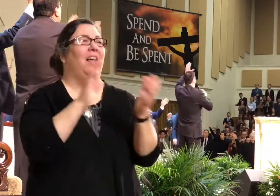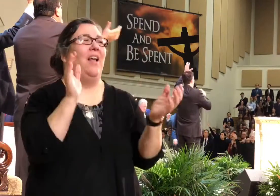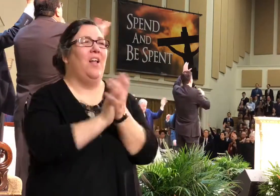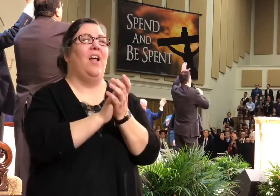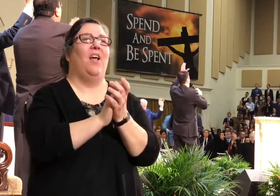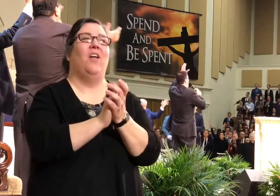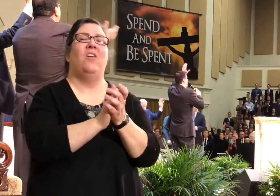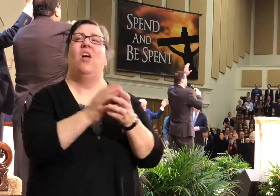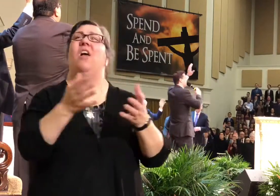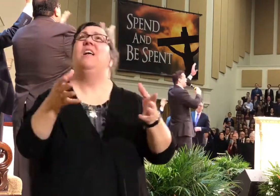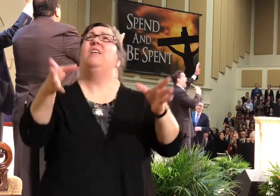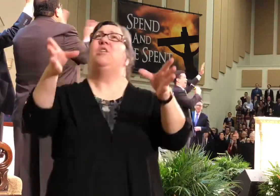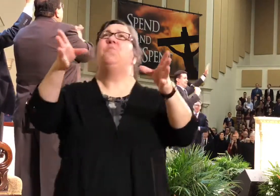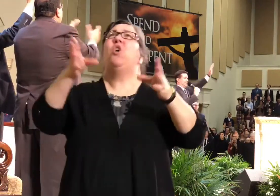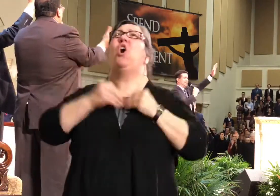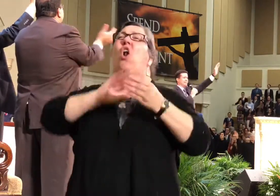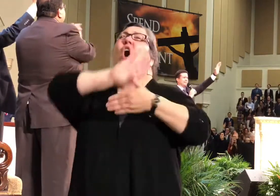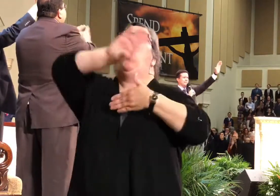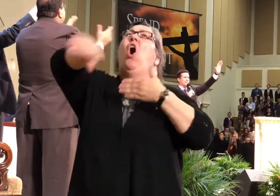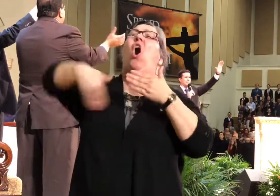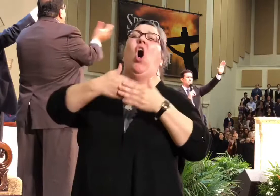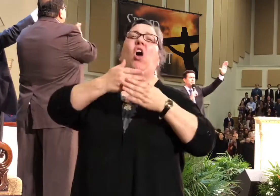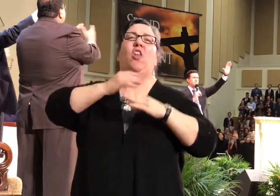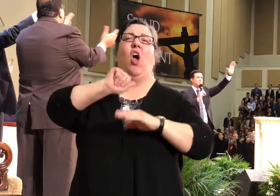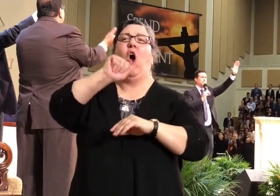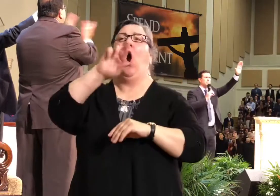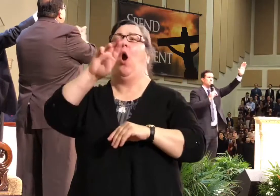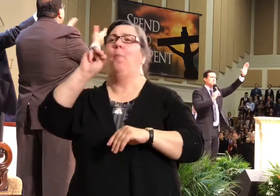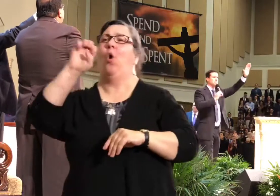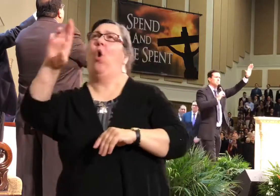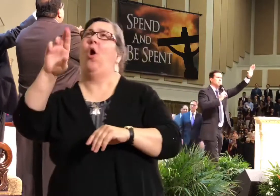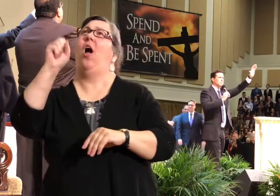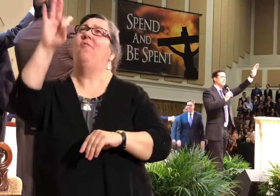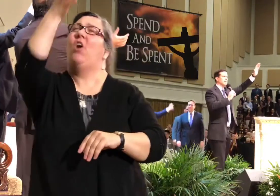Let's put on the whole armor of God.